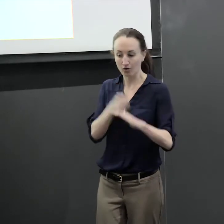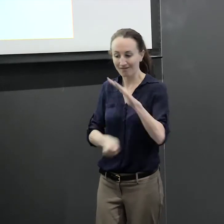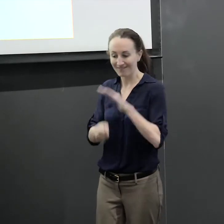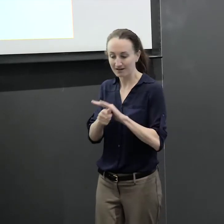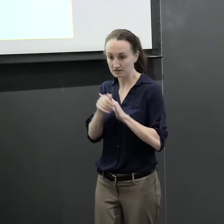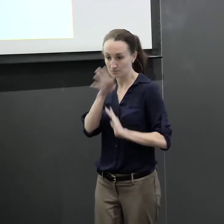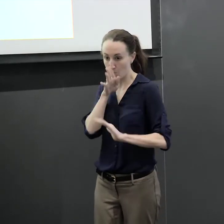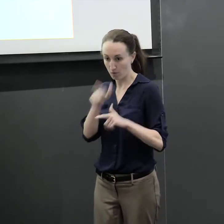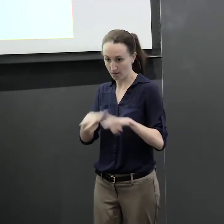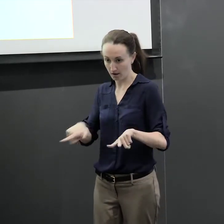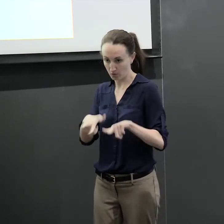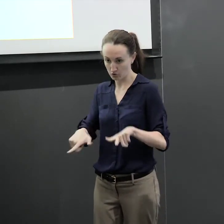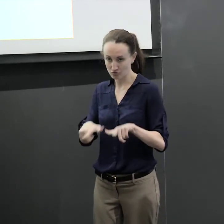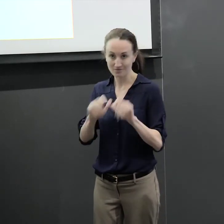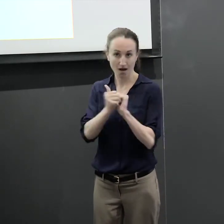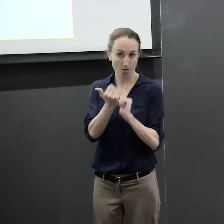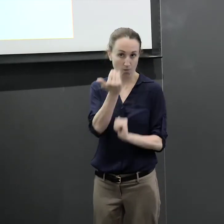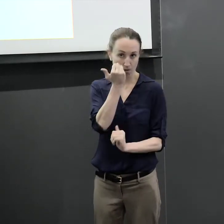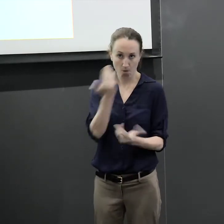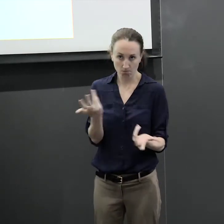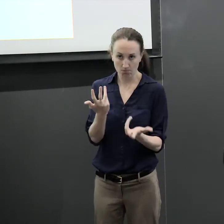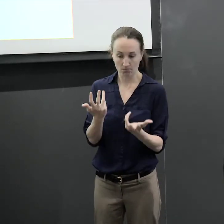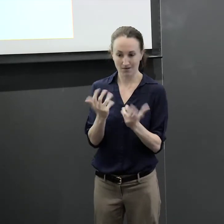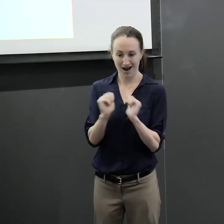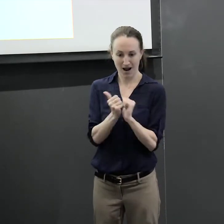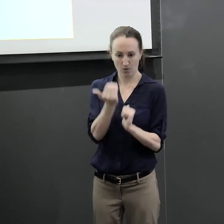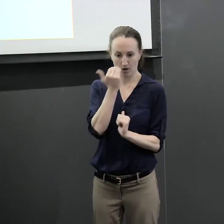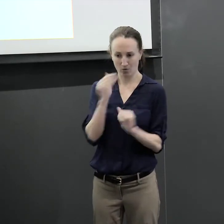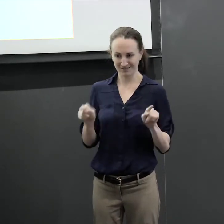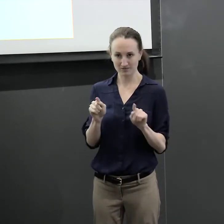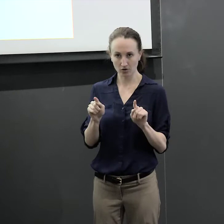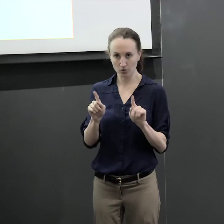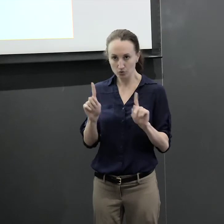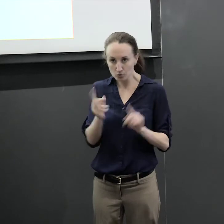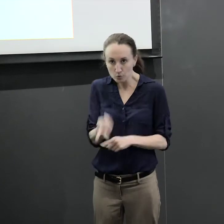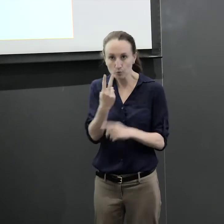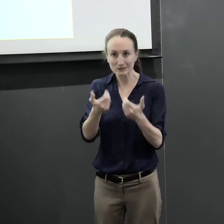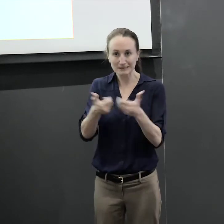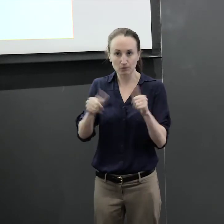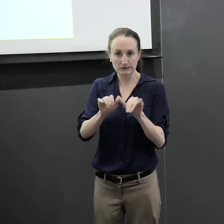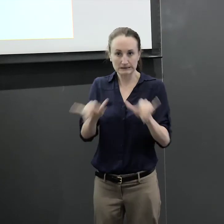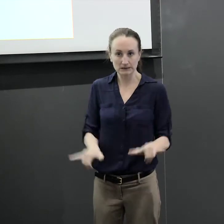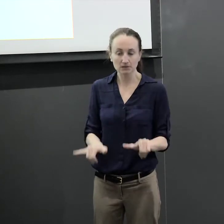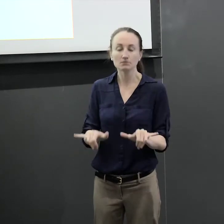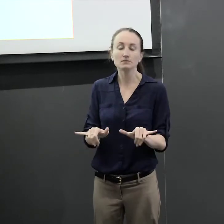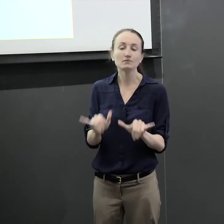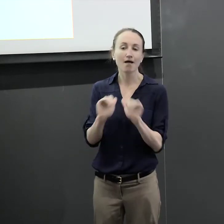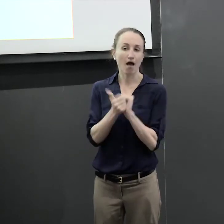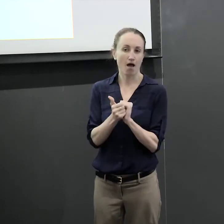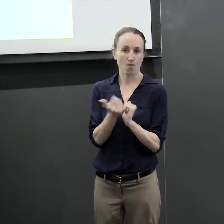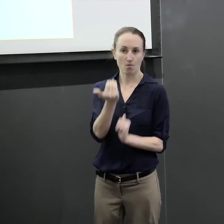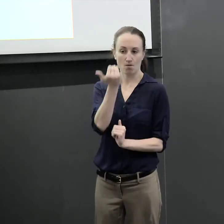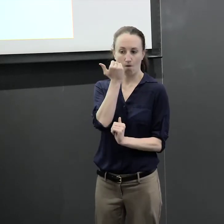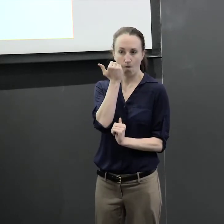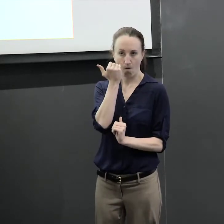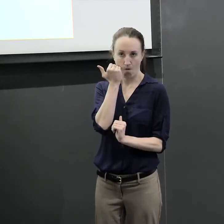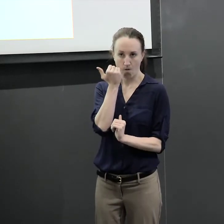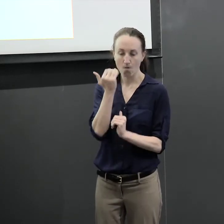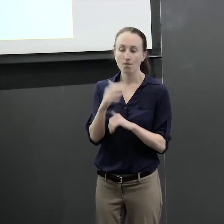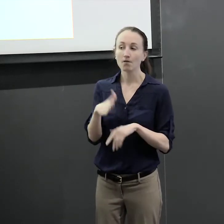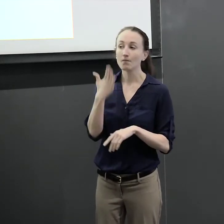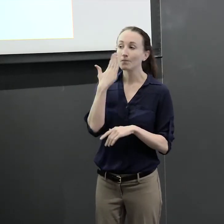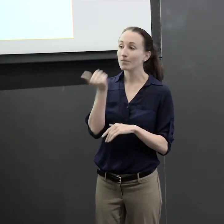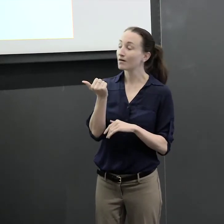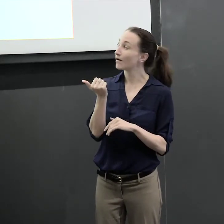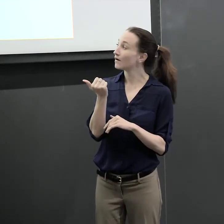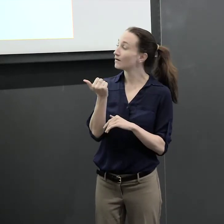You might say, well, how do we know that these are not two entirely different systems? Well, we can know that these are not entirely different systems